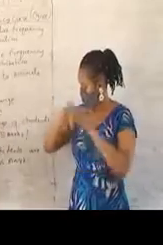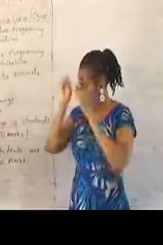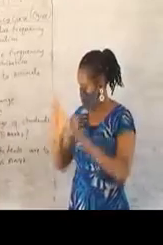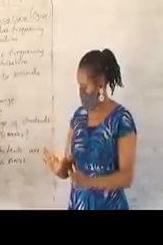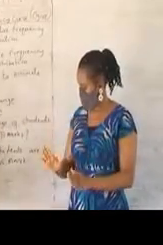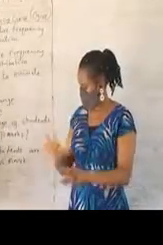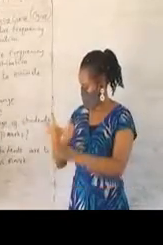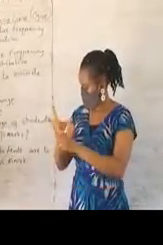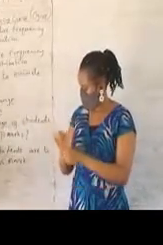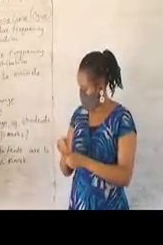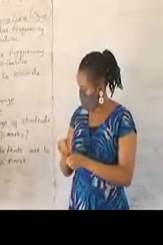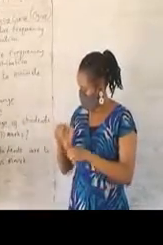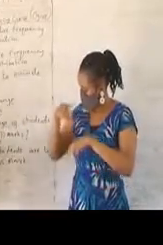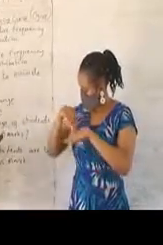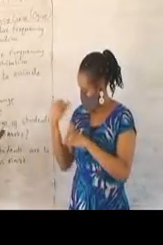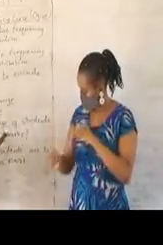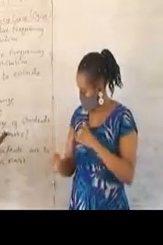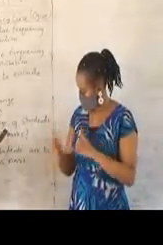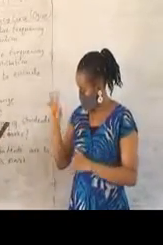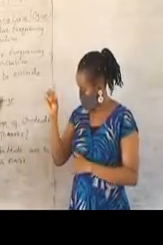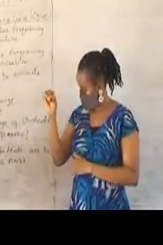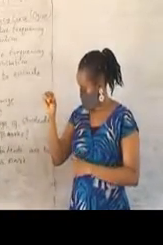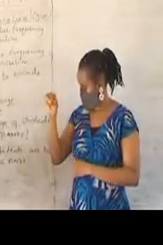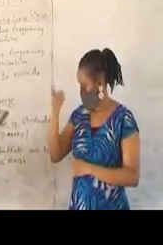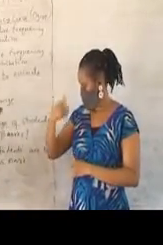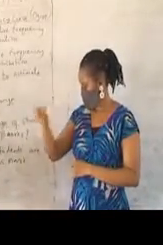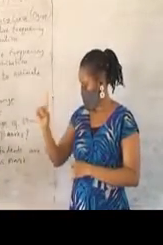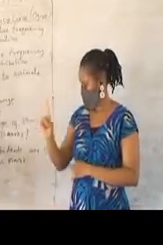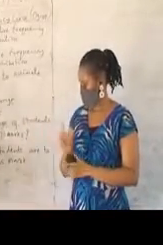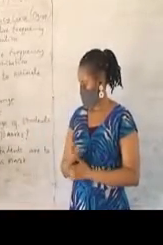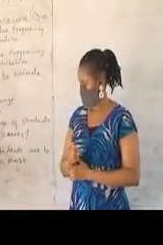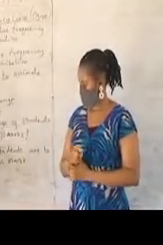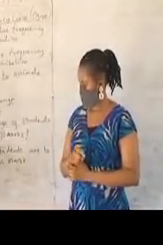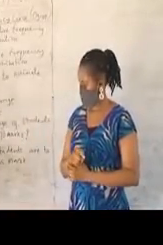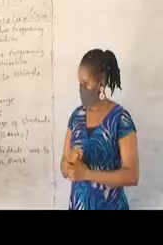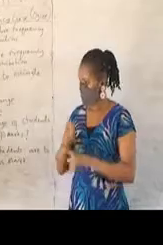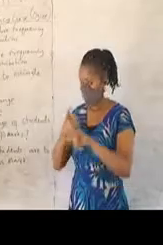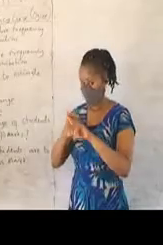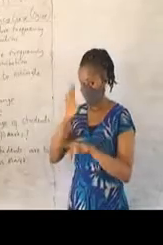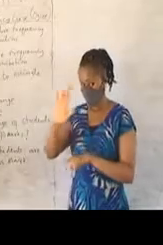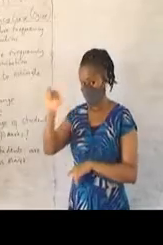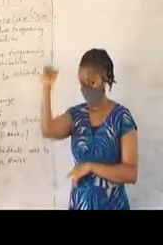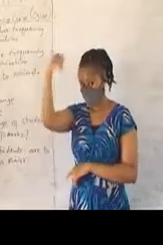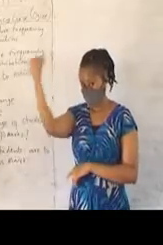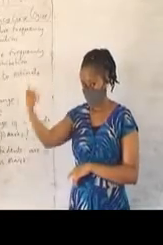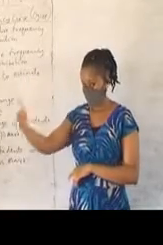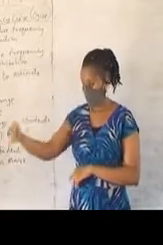students scored at least 70 marks from your graph?